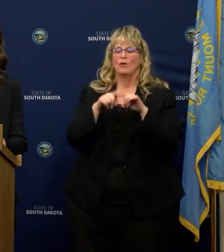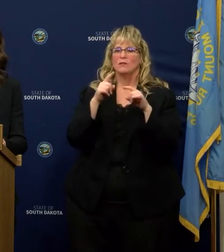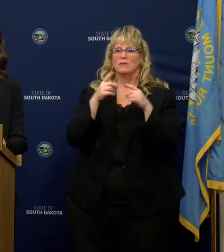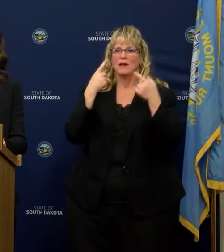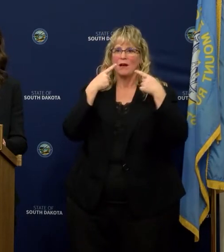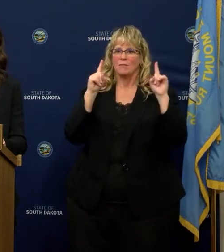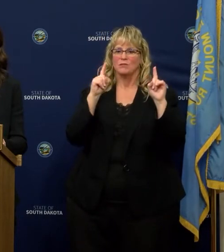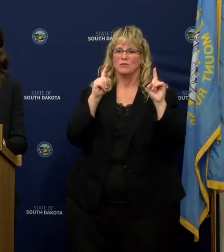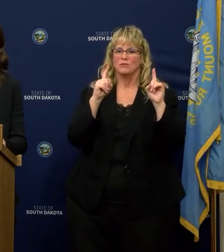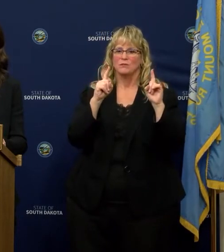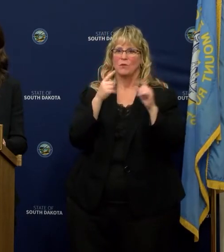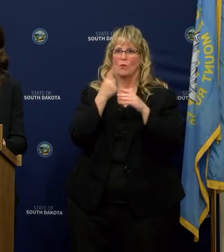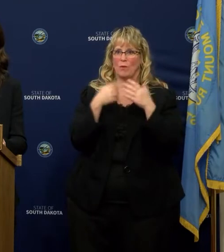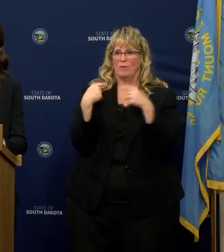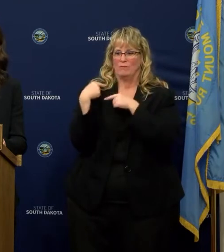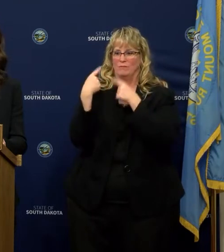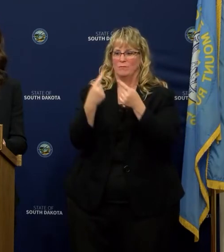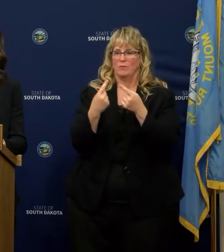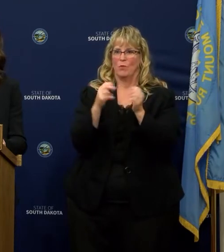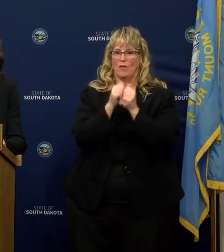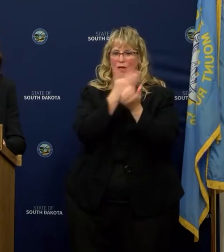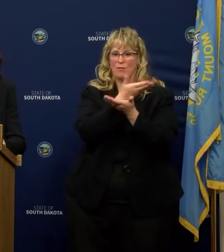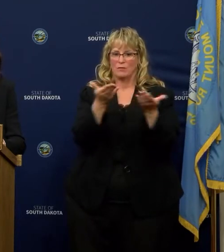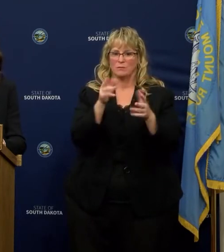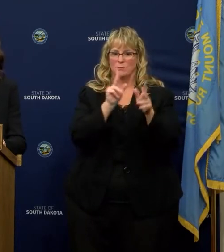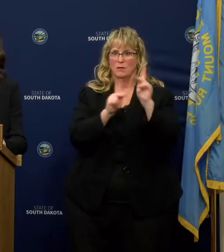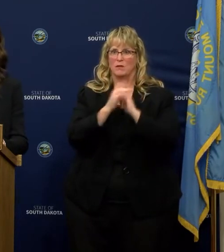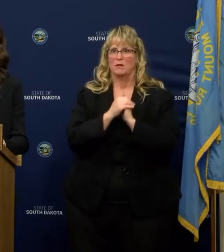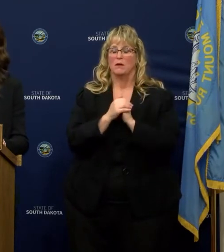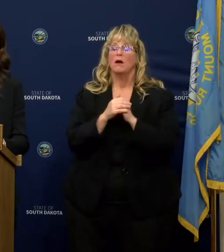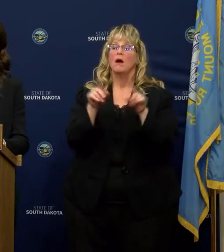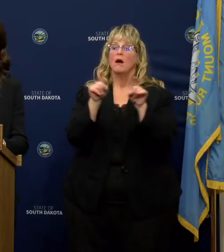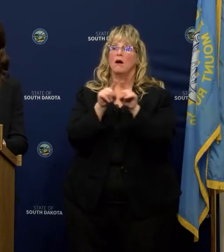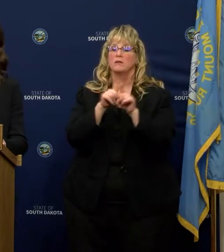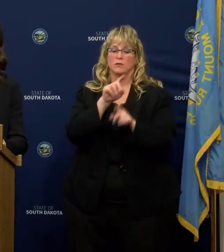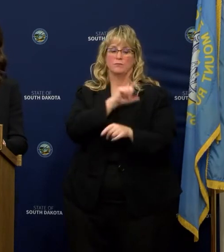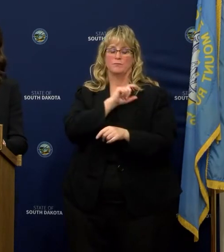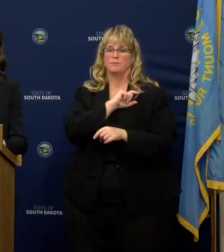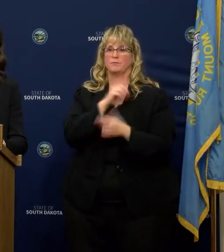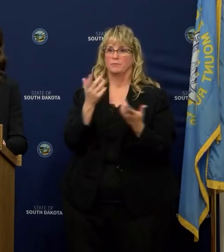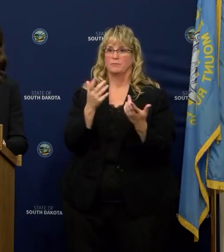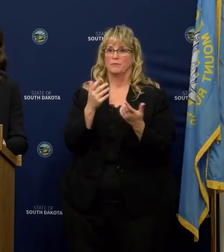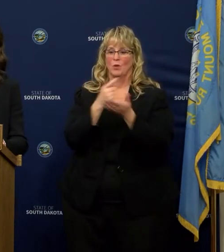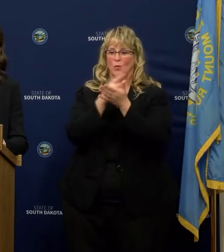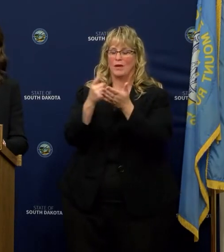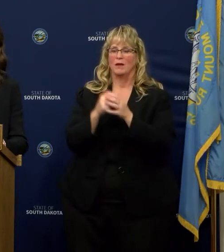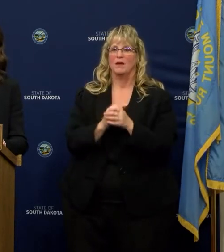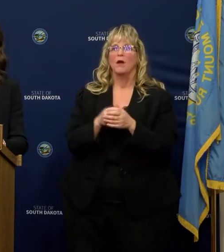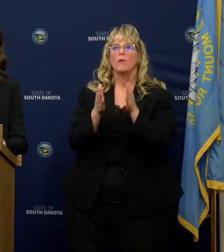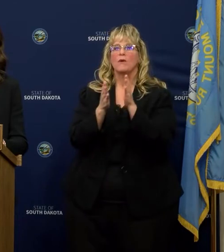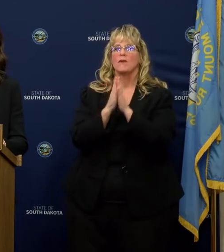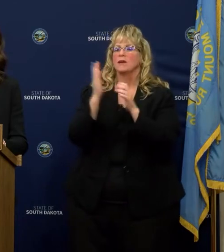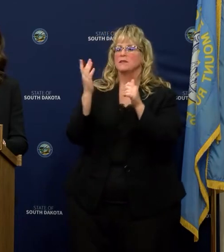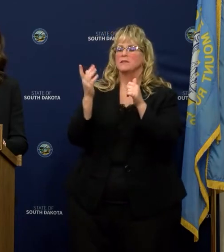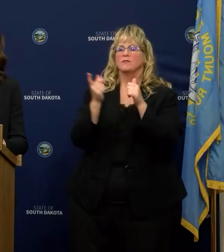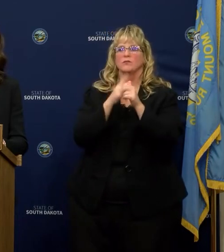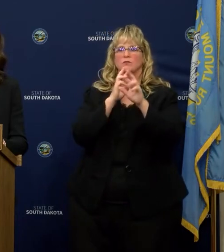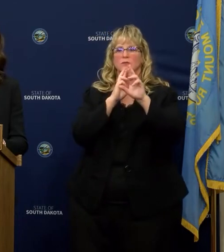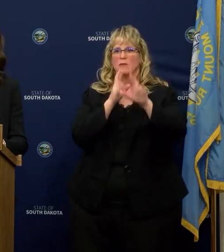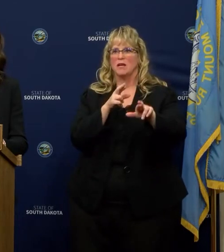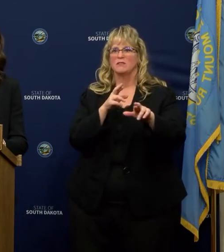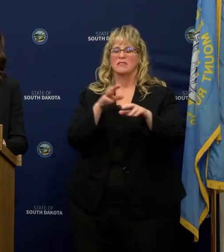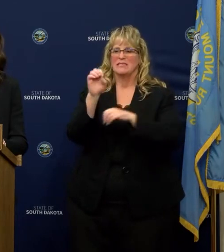little bit of what we've done without them. It also is Law Enforcement Week. We've asked a lot of our first responders the last several months,